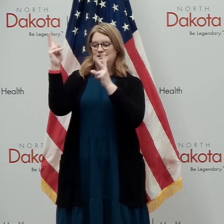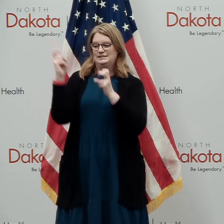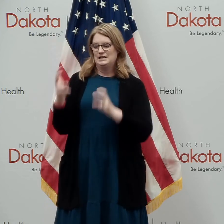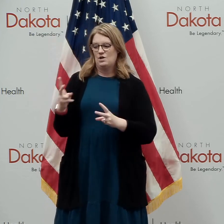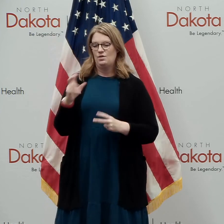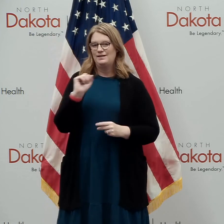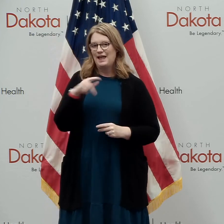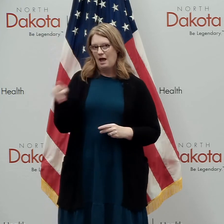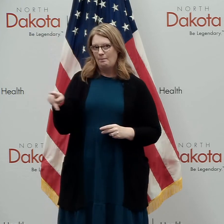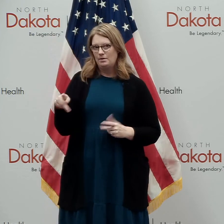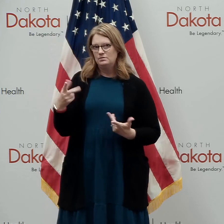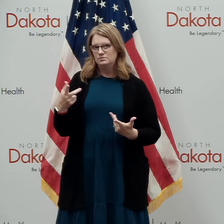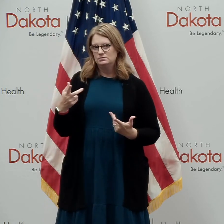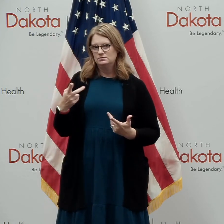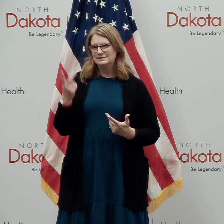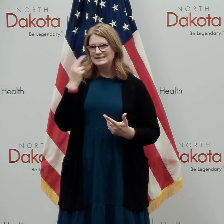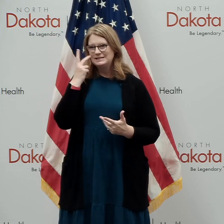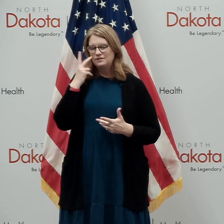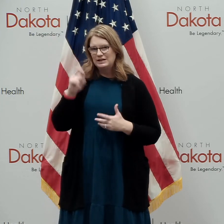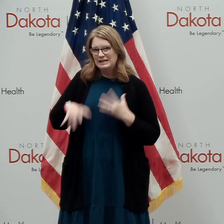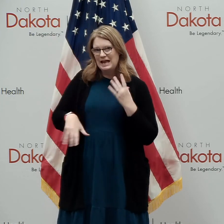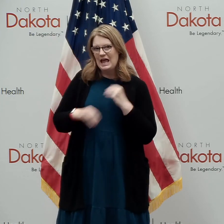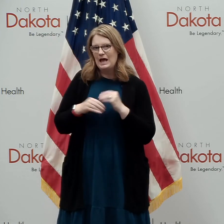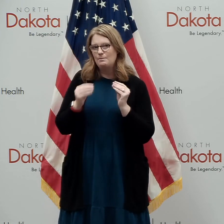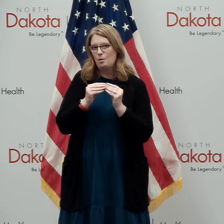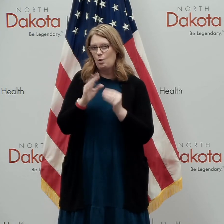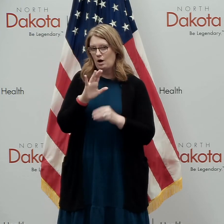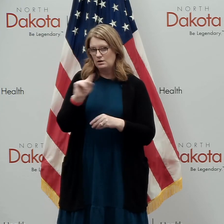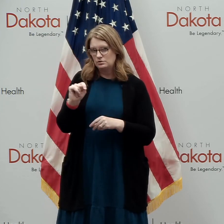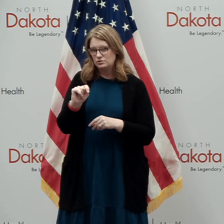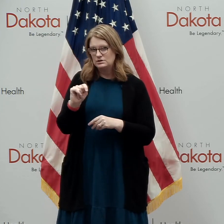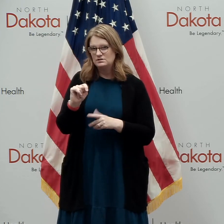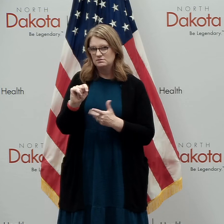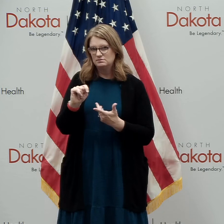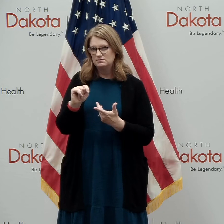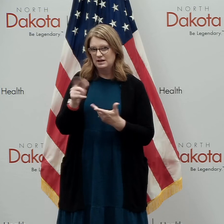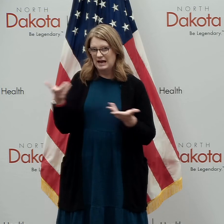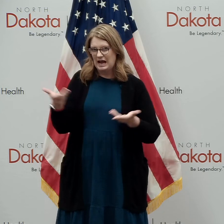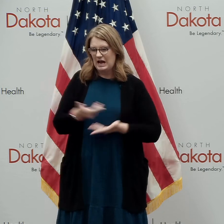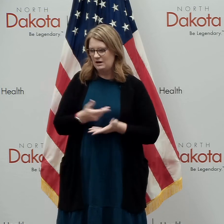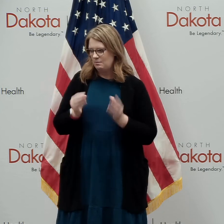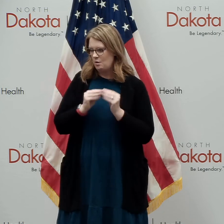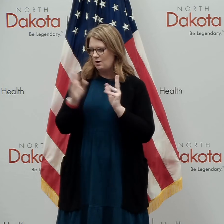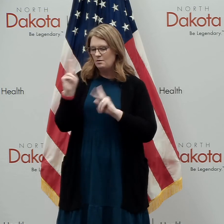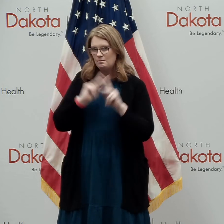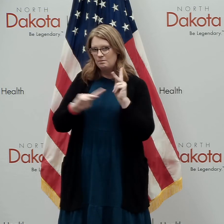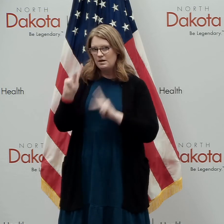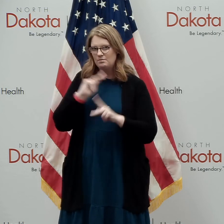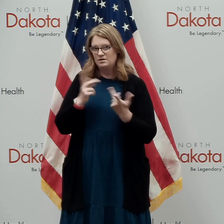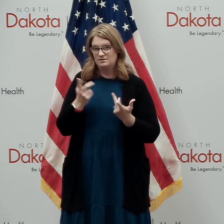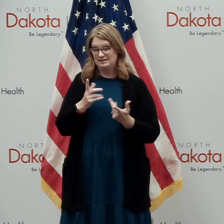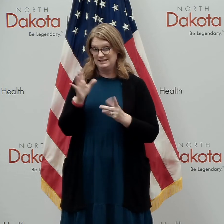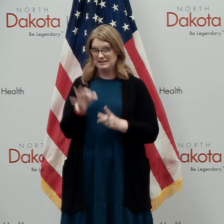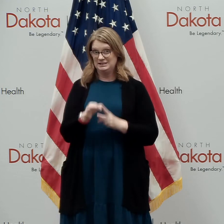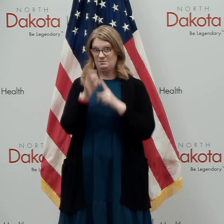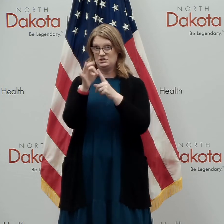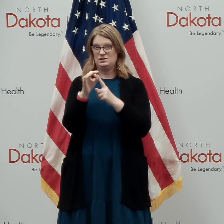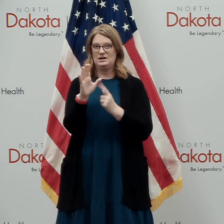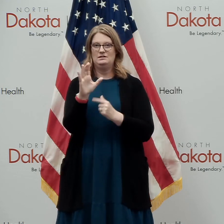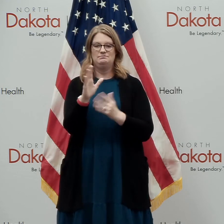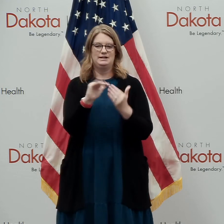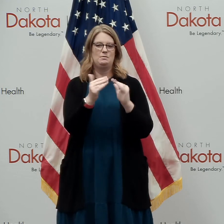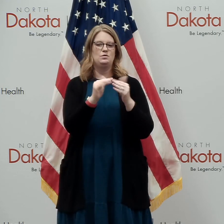be looking at whether we need to add more contact tracers, particularly in the communities where we're seeing the increasing rates go